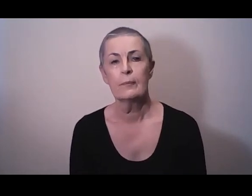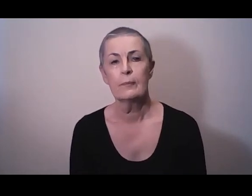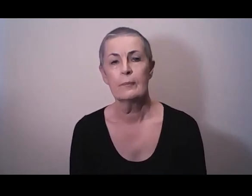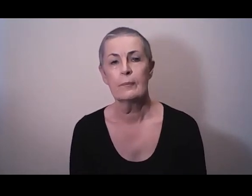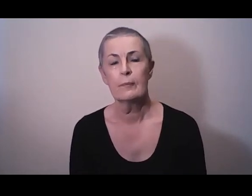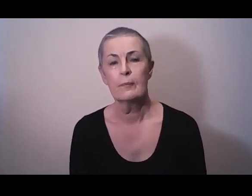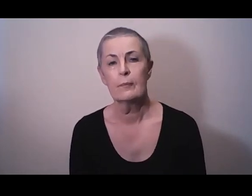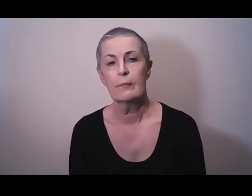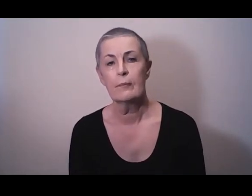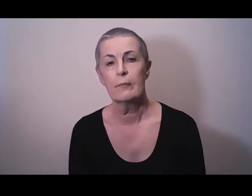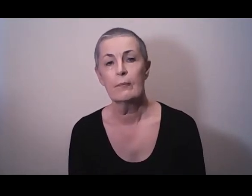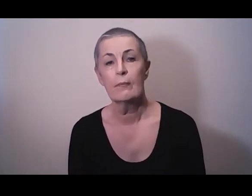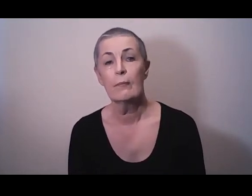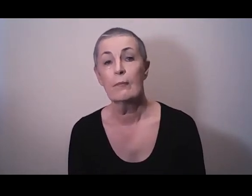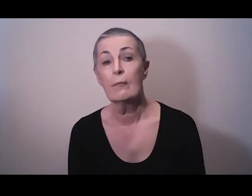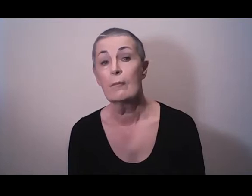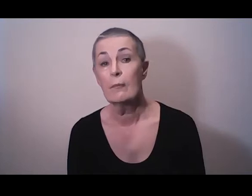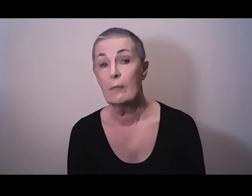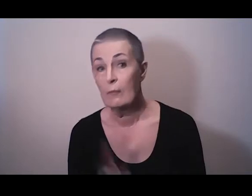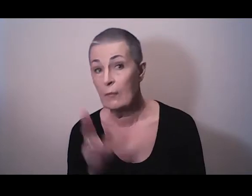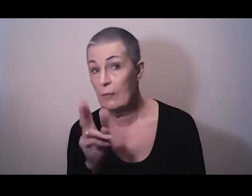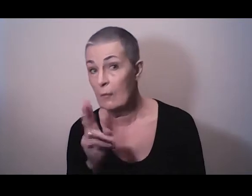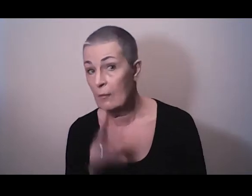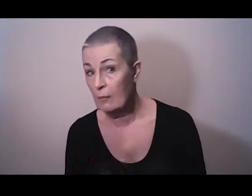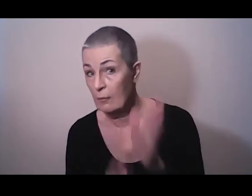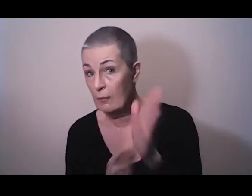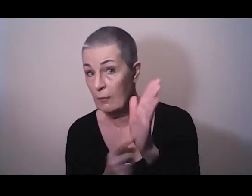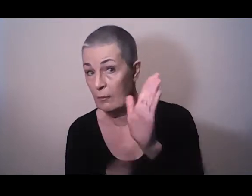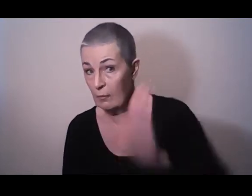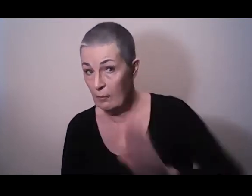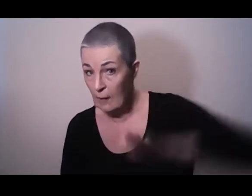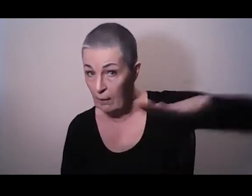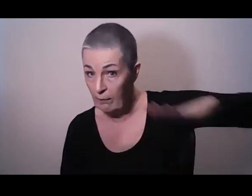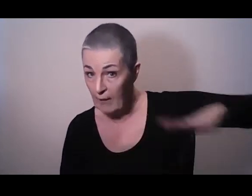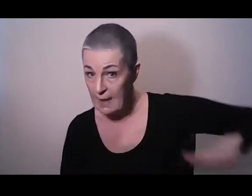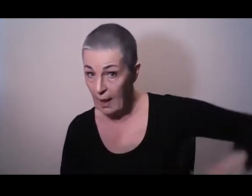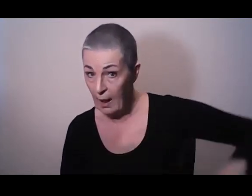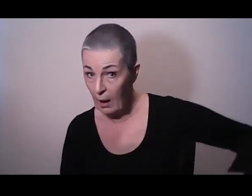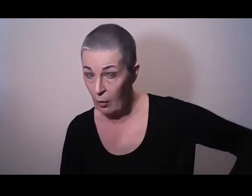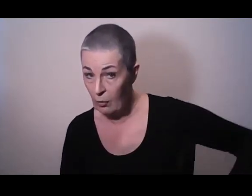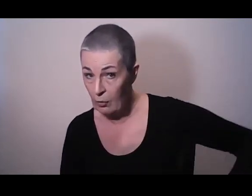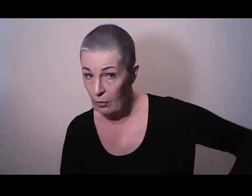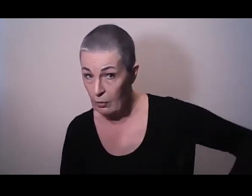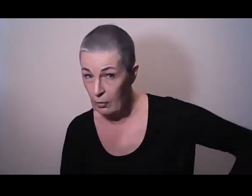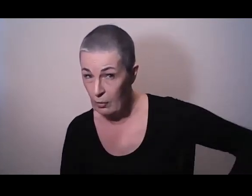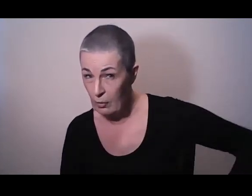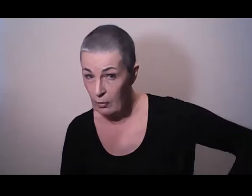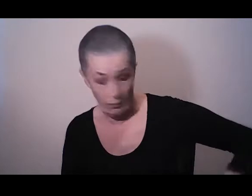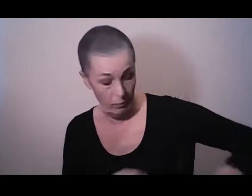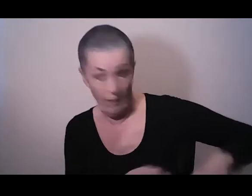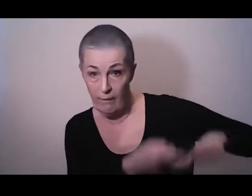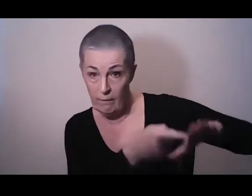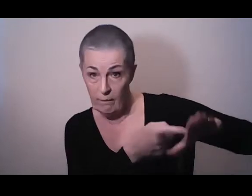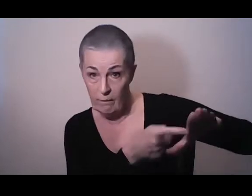So you can see the hand that goes back, the palm is facing down to the floor, and that V shape is